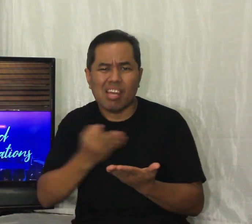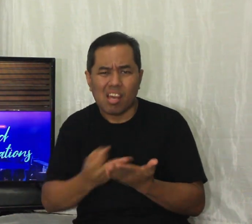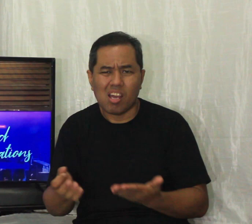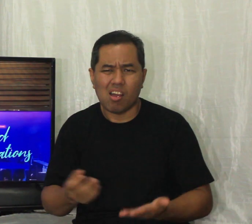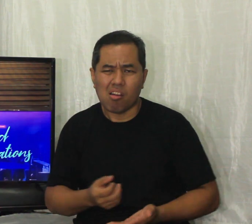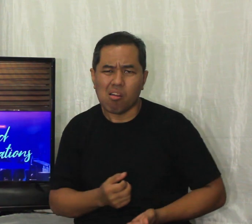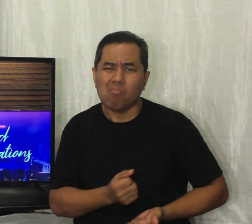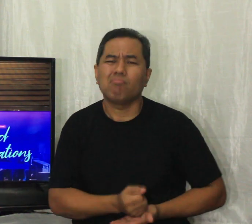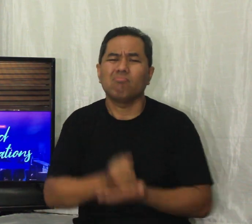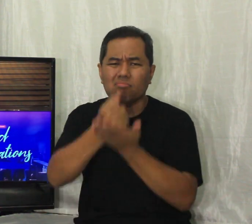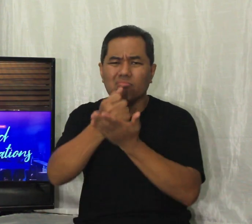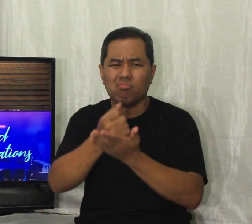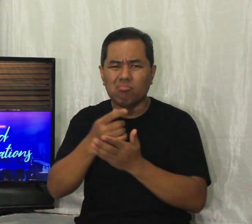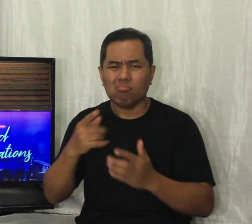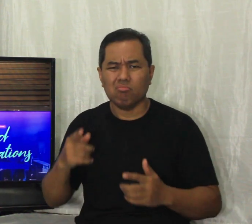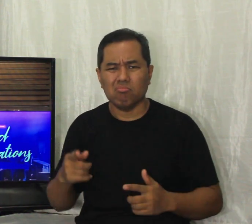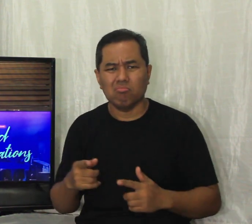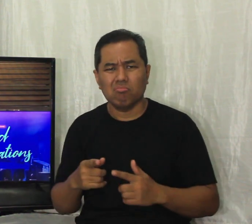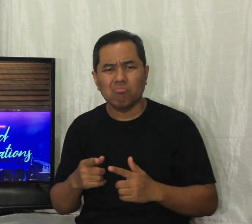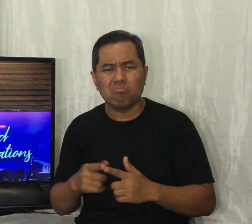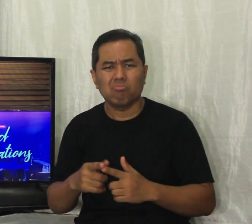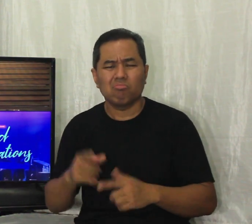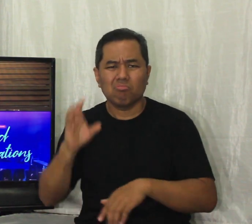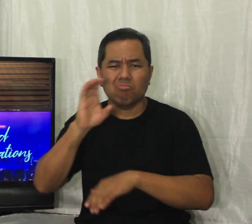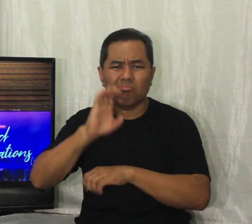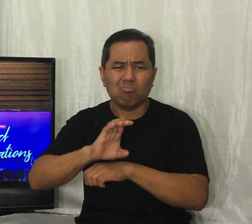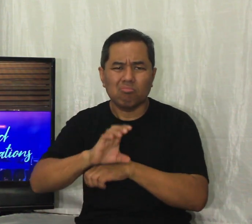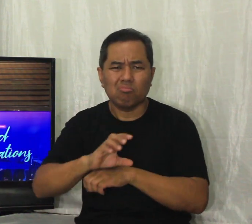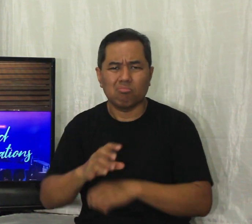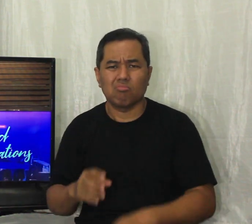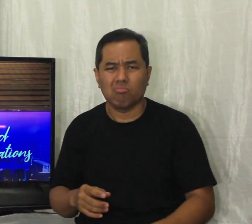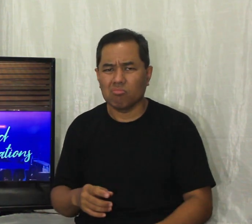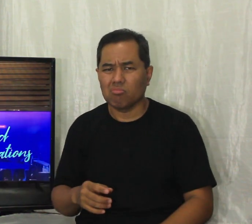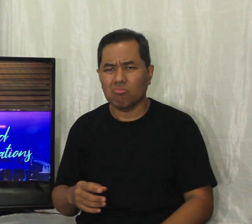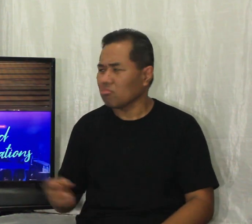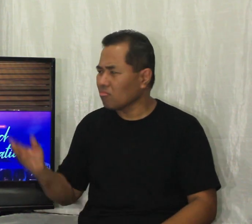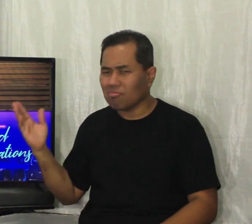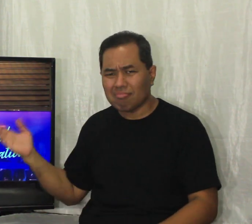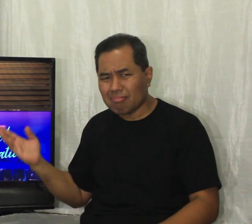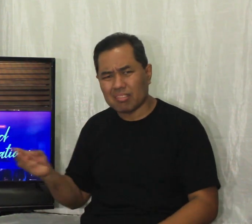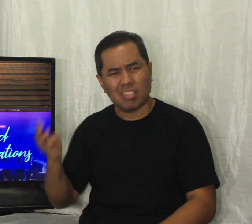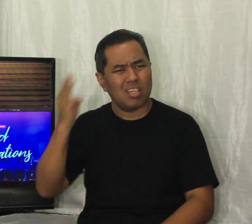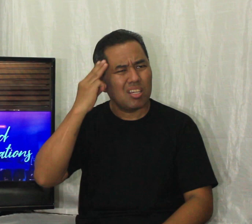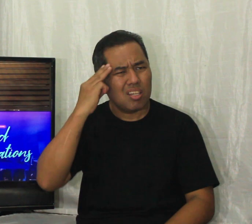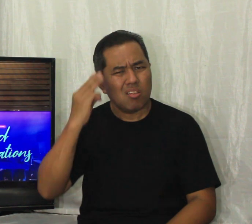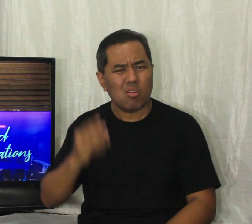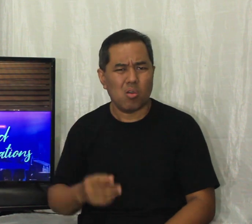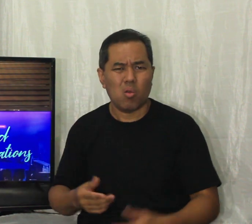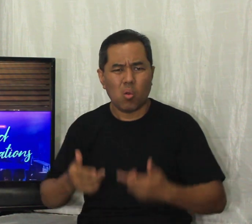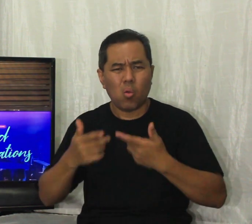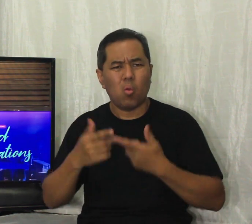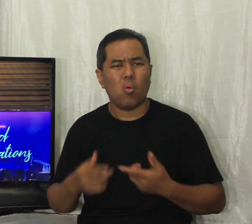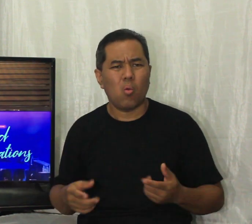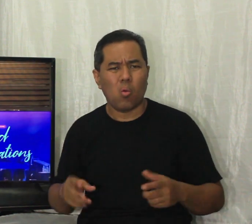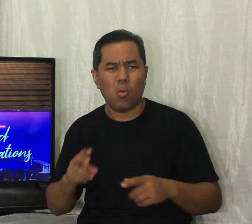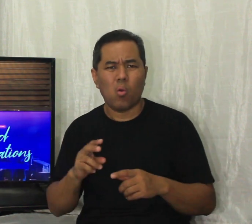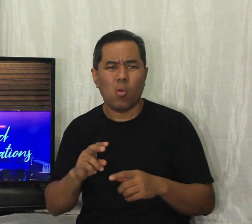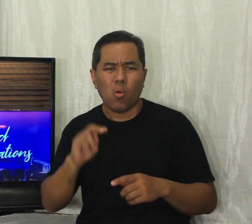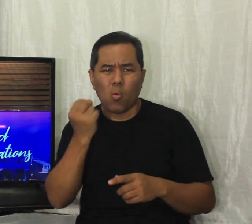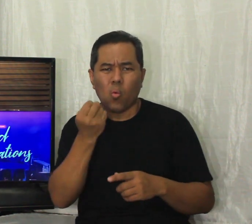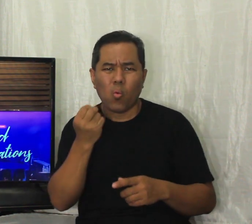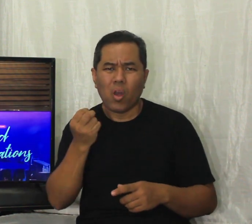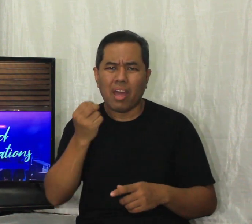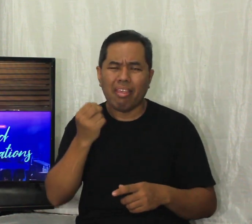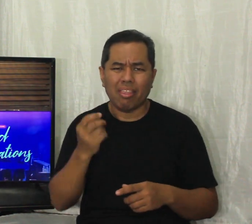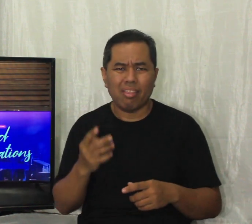is expected. So I remember Acts chapter 4, when God poured out his spirit upon